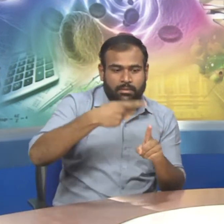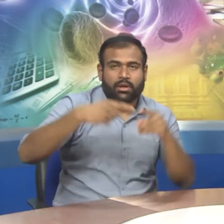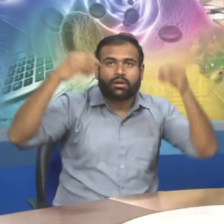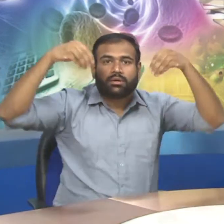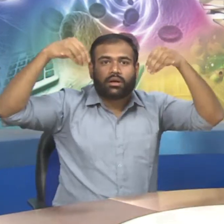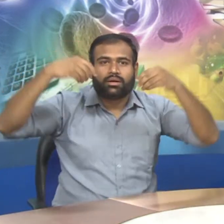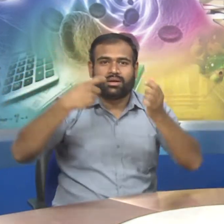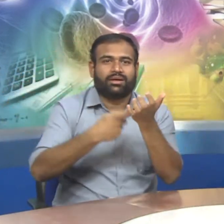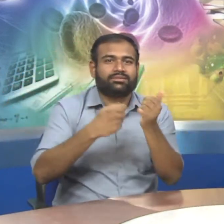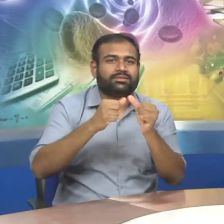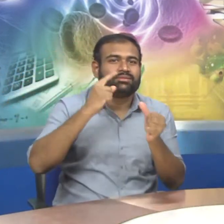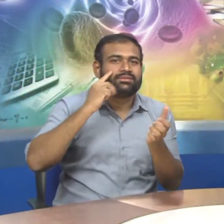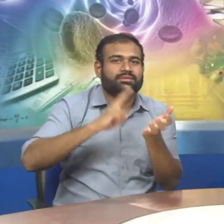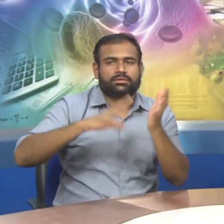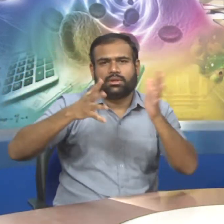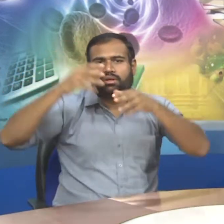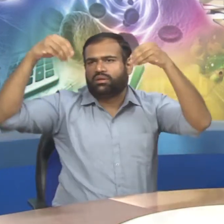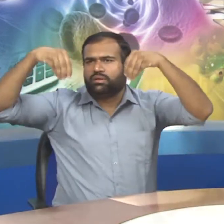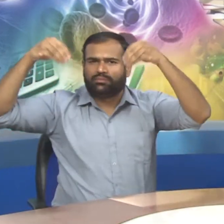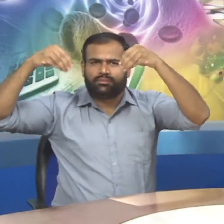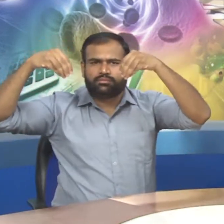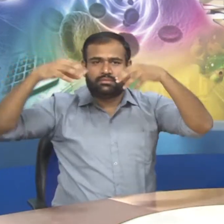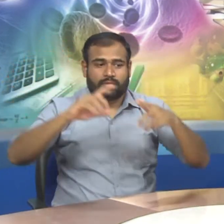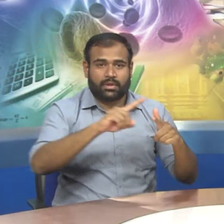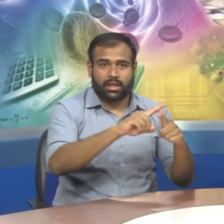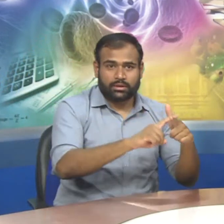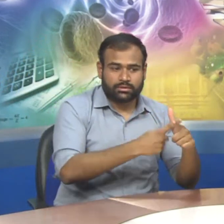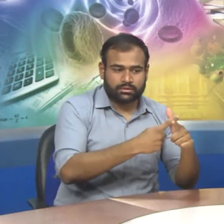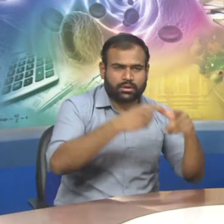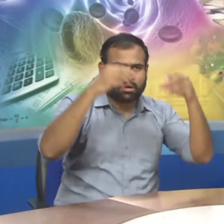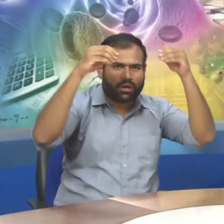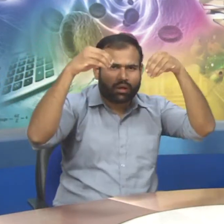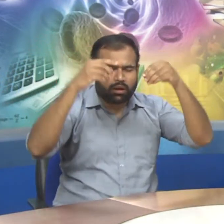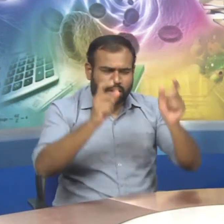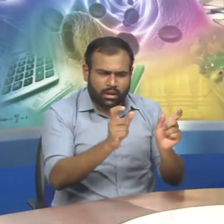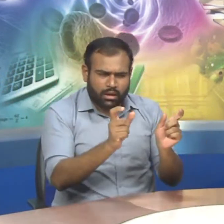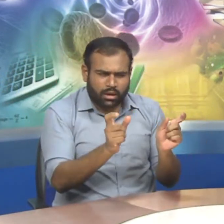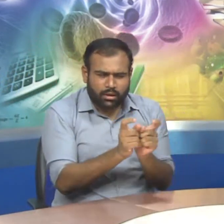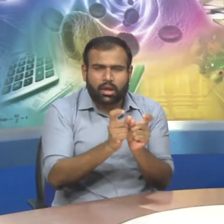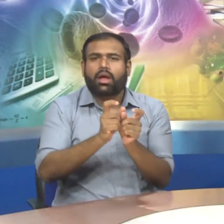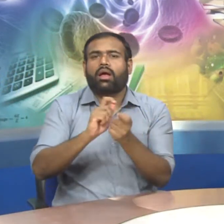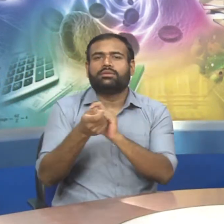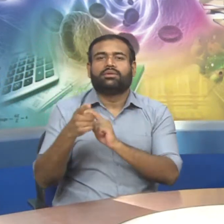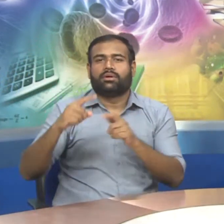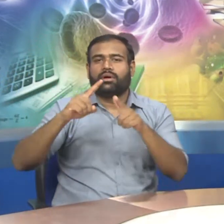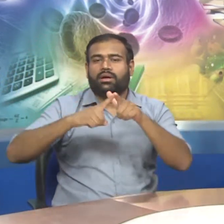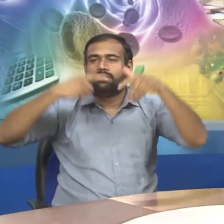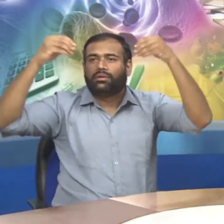June, Ju plus J plus rain. It means the month of June.